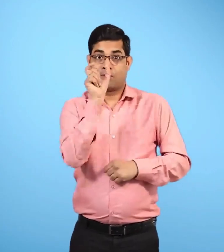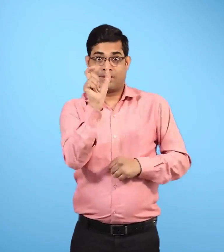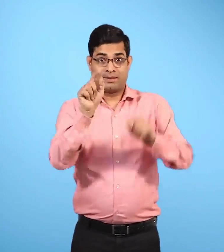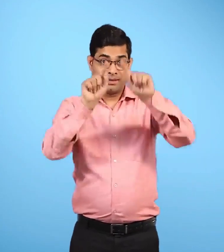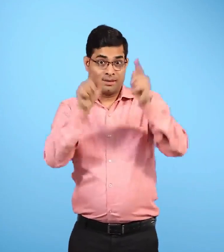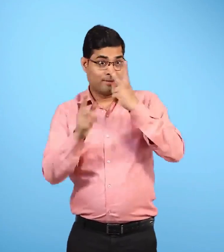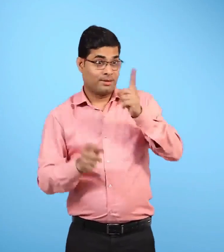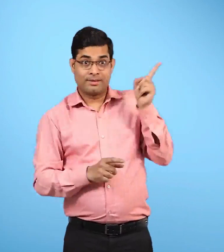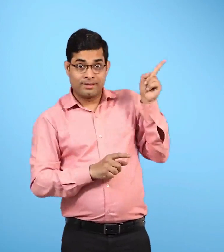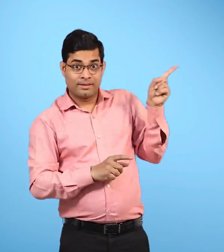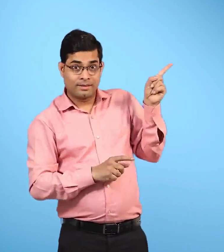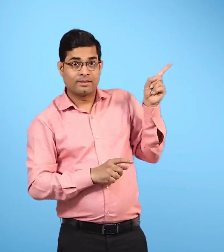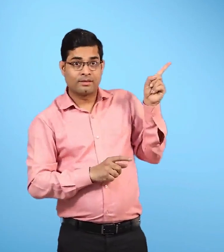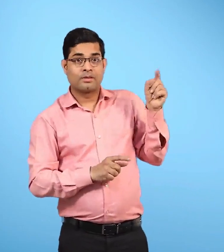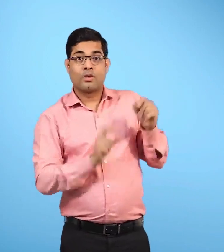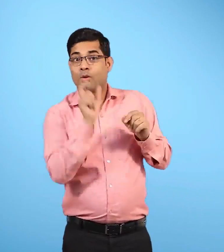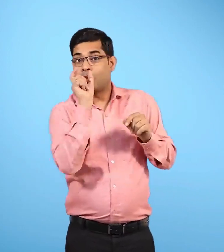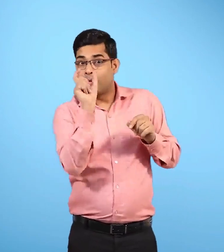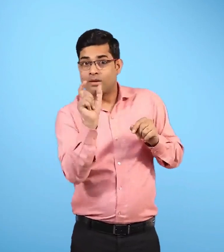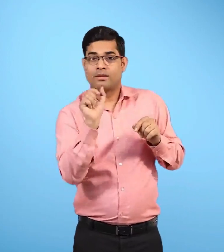Use the clues in the box to describe their nature.